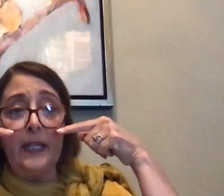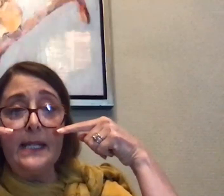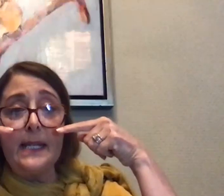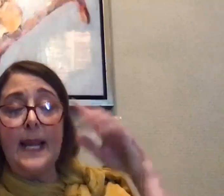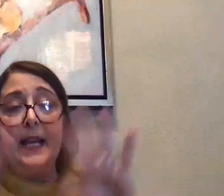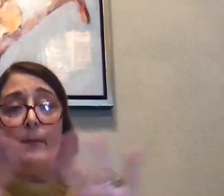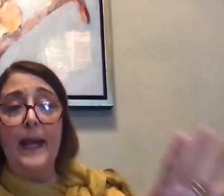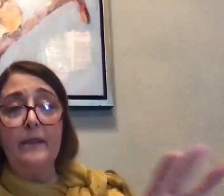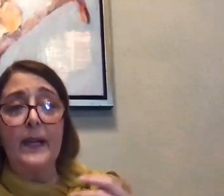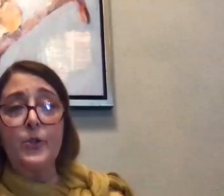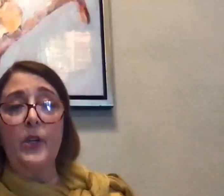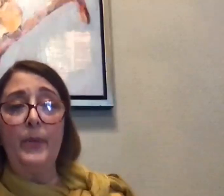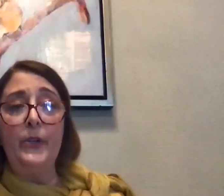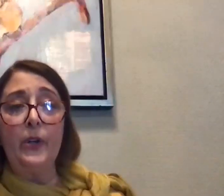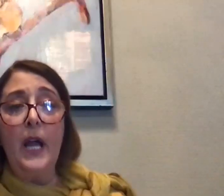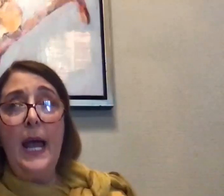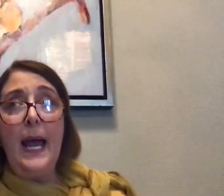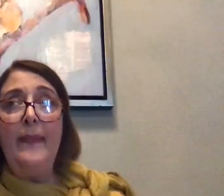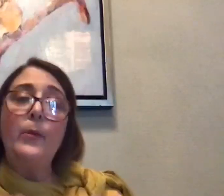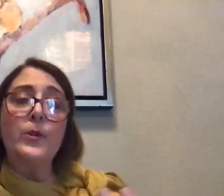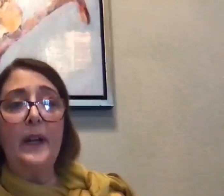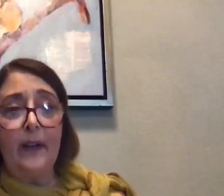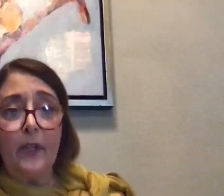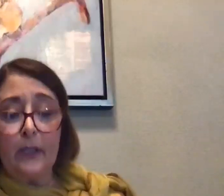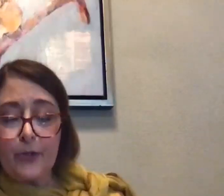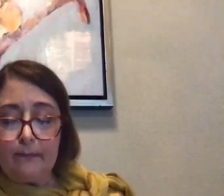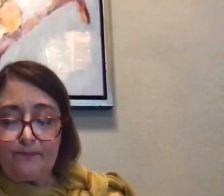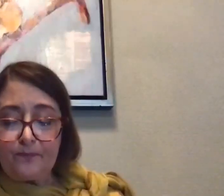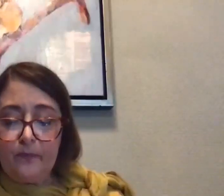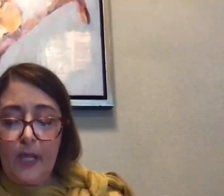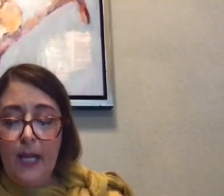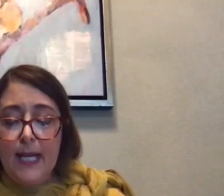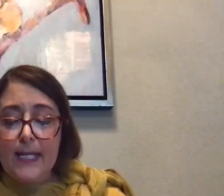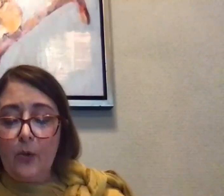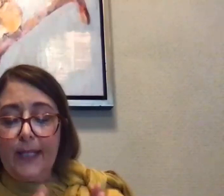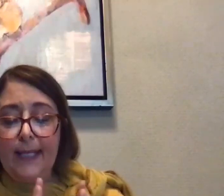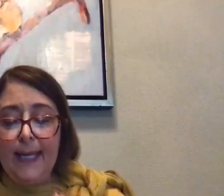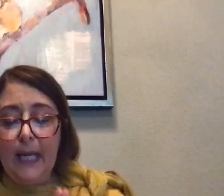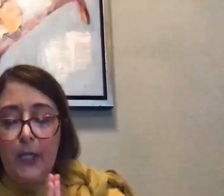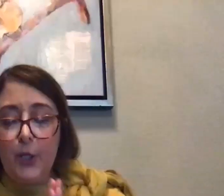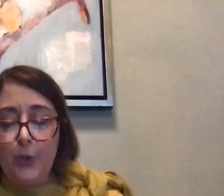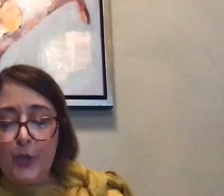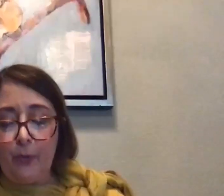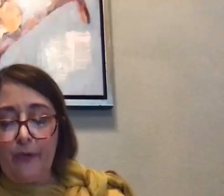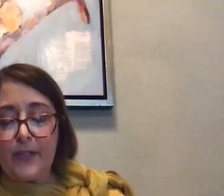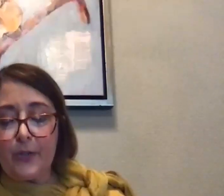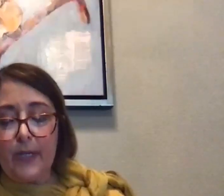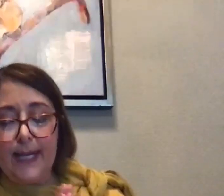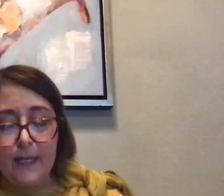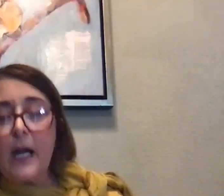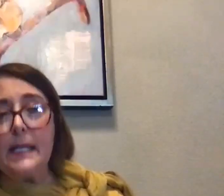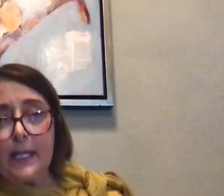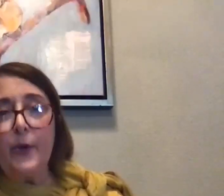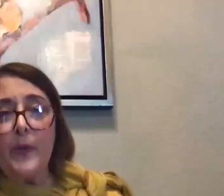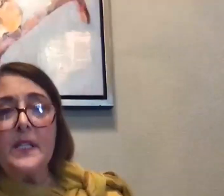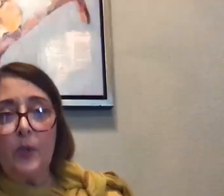down the lenses and it magnifies her computer, and they were $25. So getting a new supervisor is